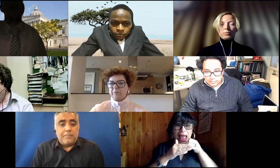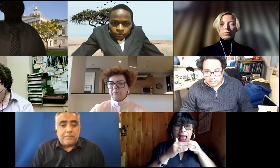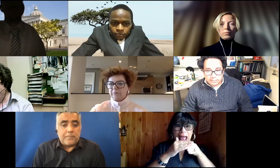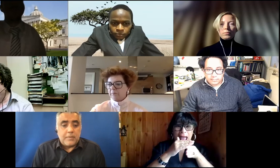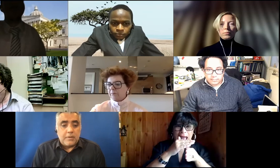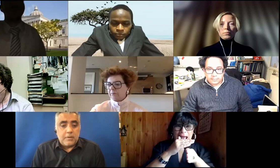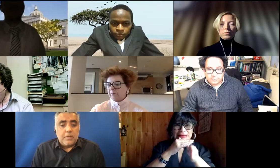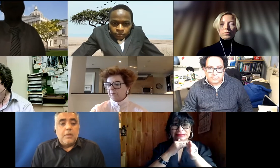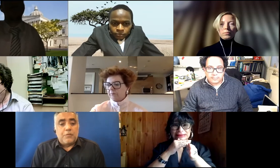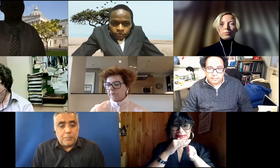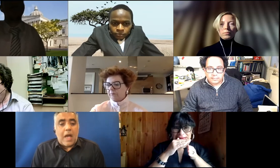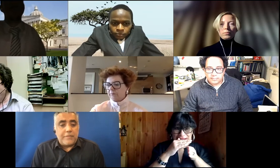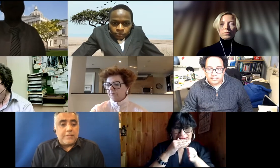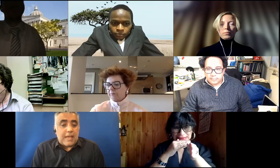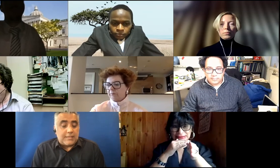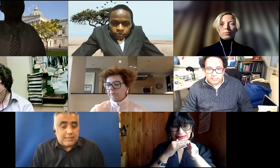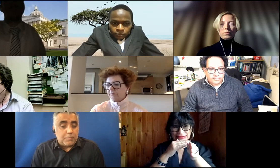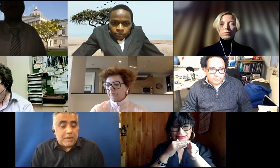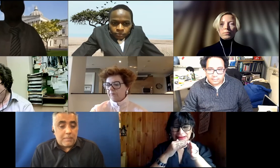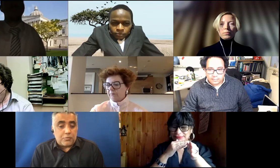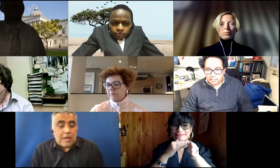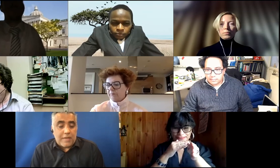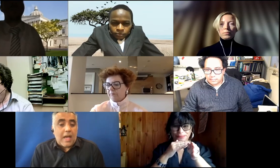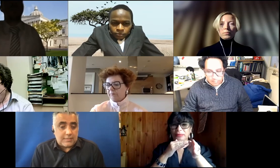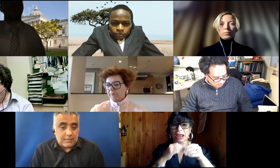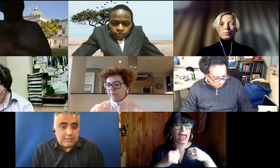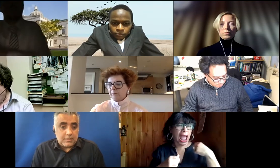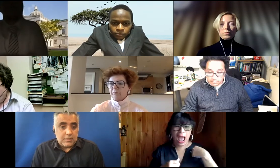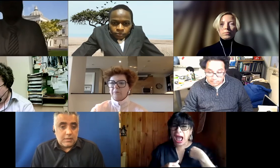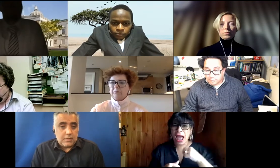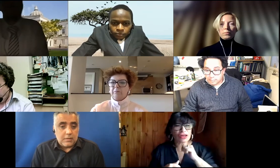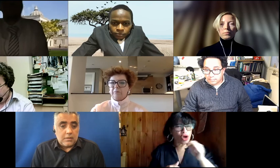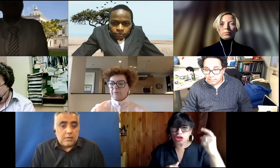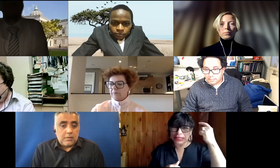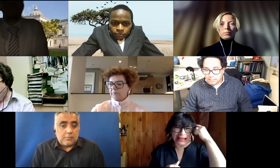barrier to have this, to be able to have access.